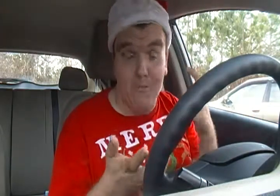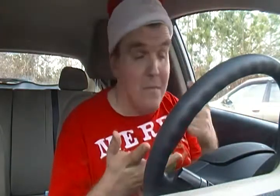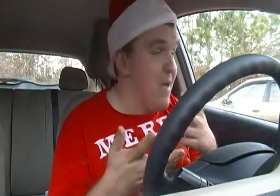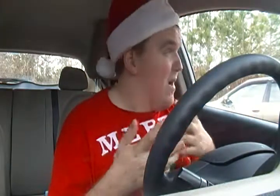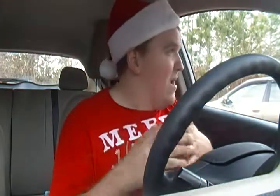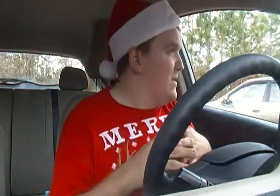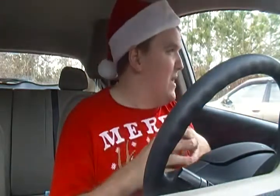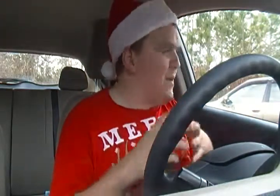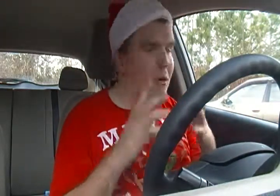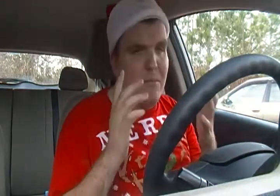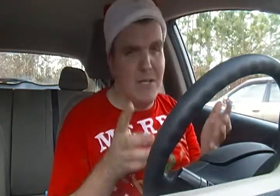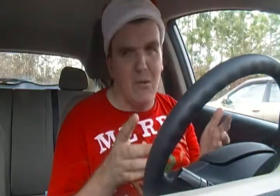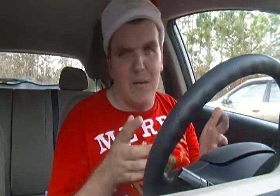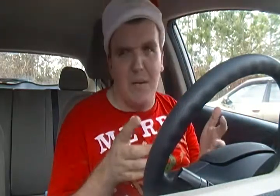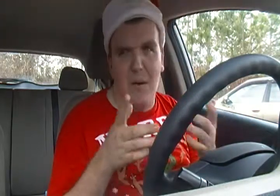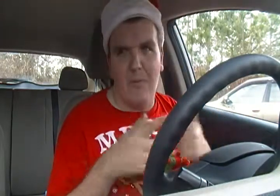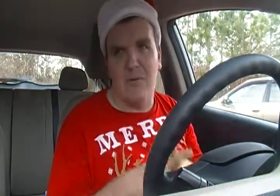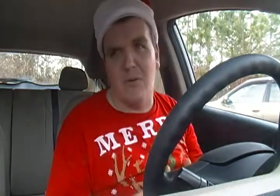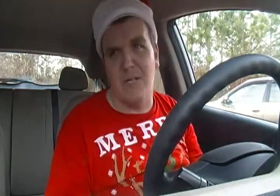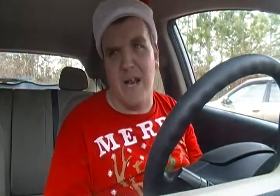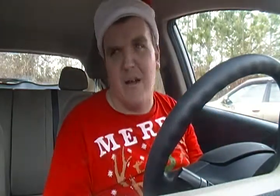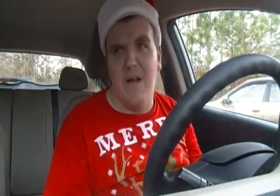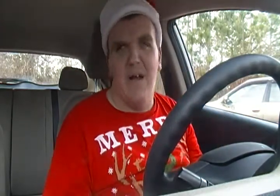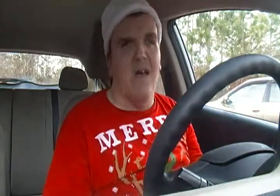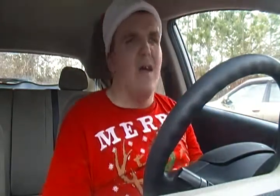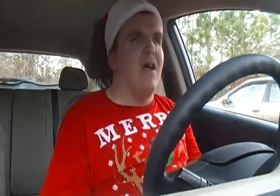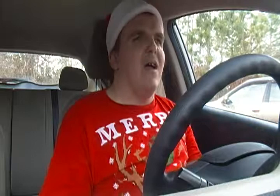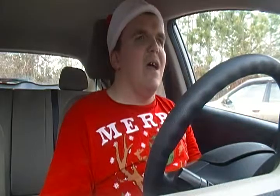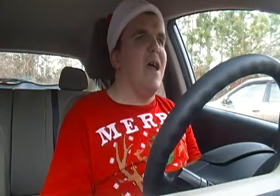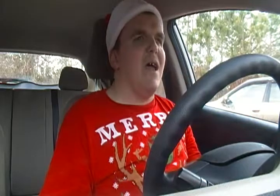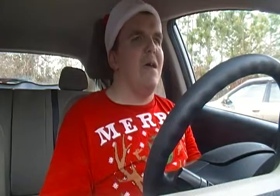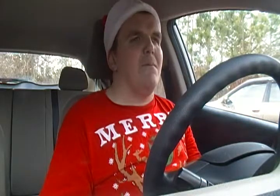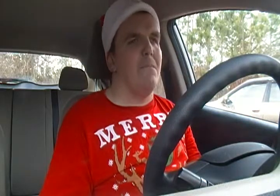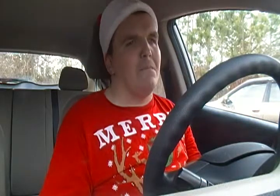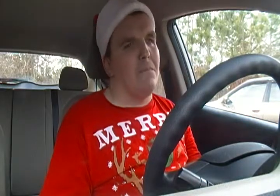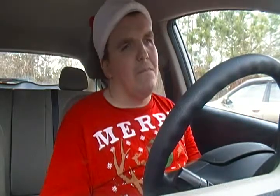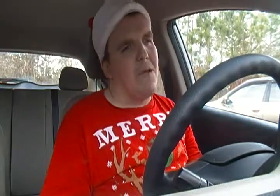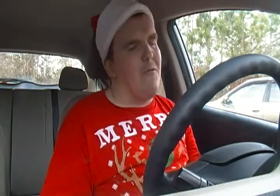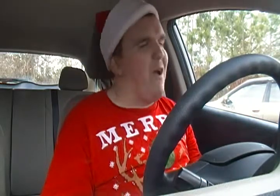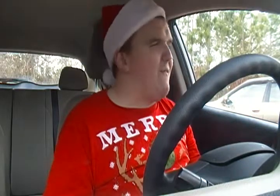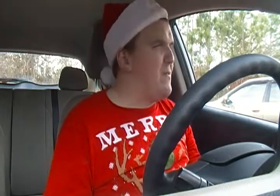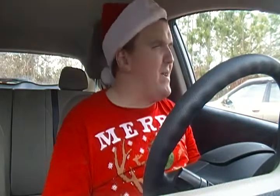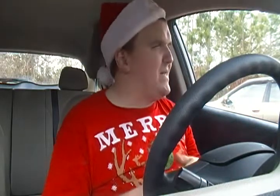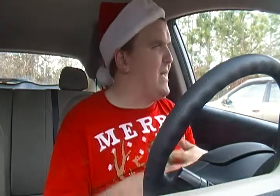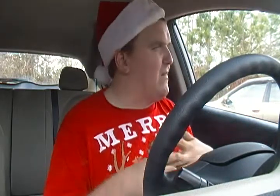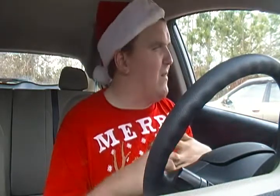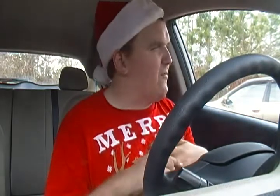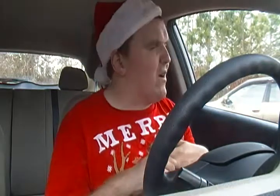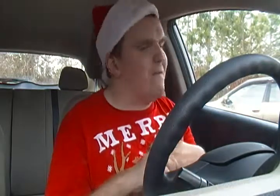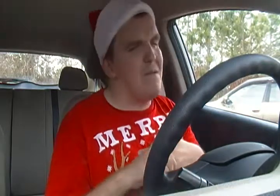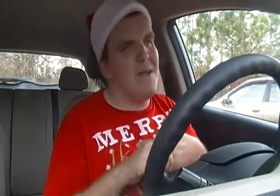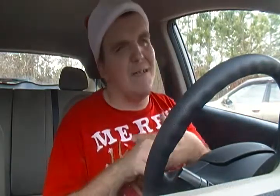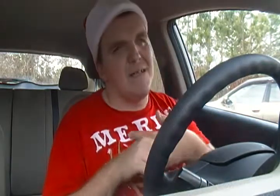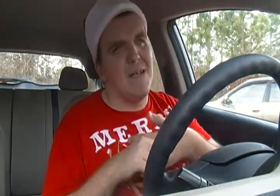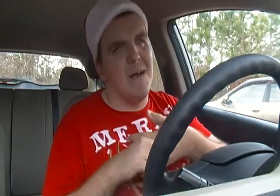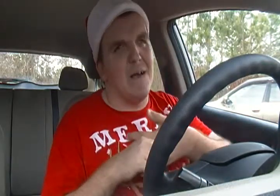see the department store the department store santa and ralphie meets ralphie meets the